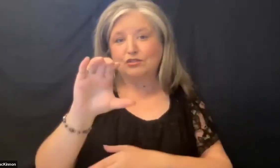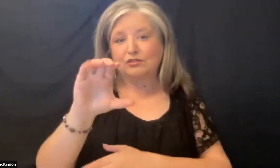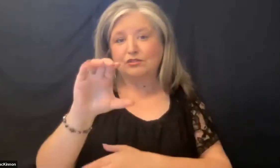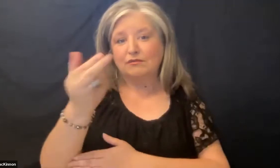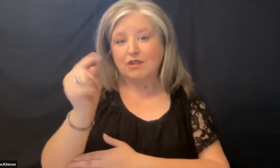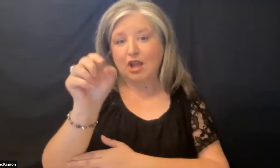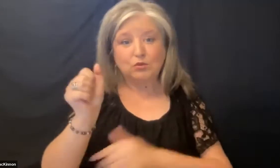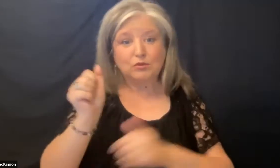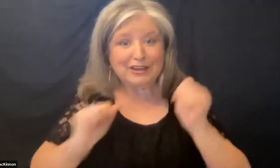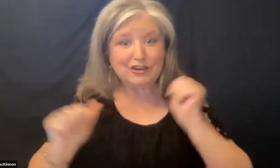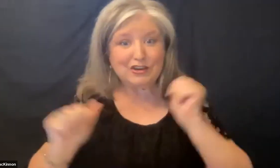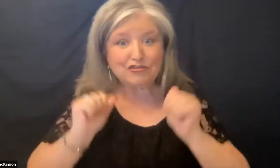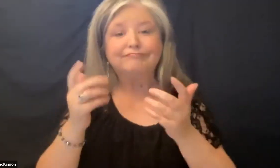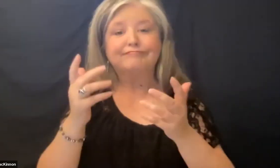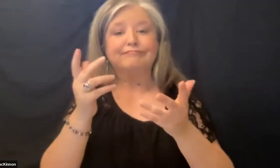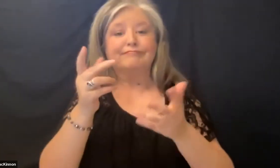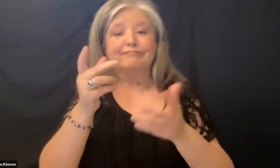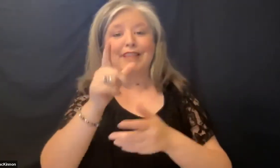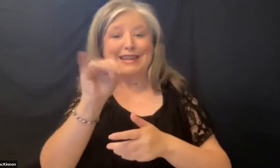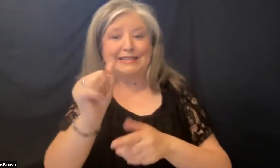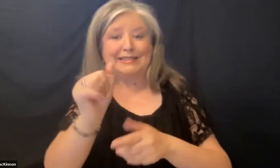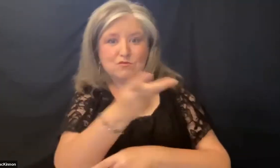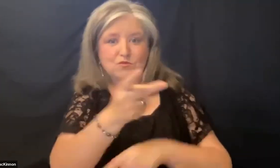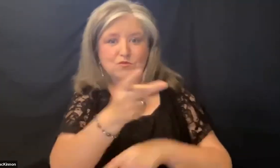Tate, who is the artistic director of Cahoots Theatre,